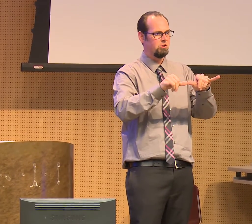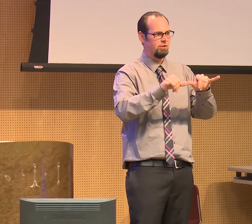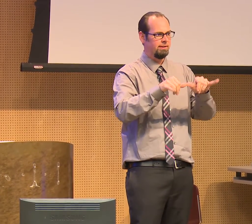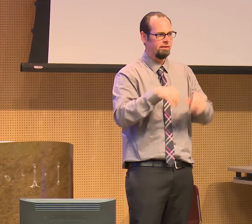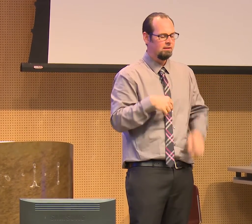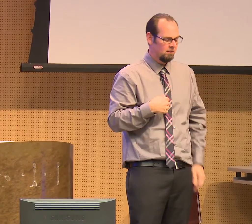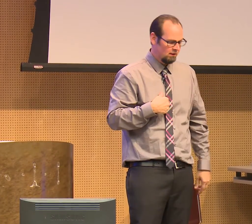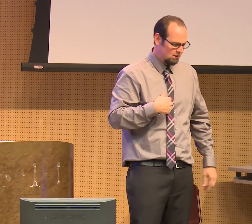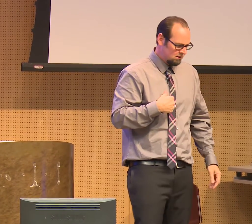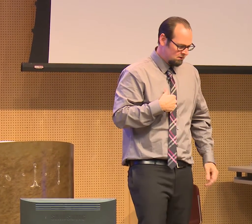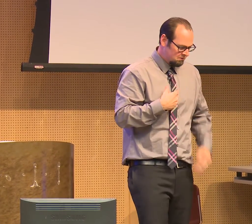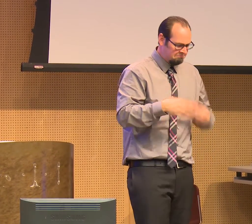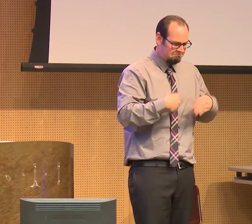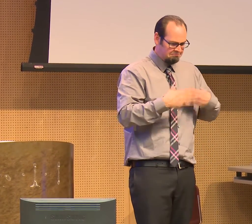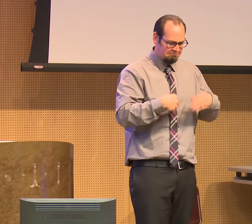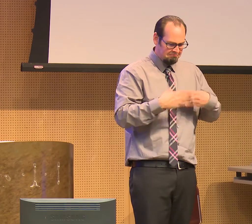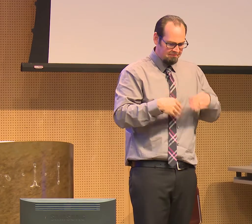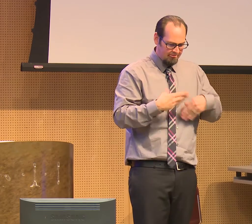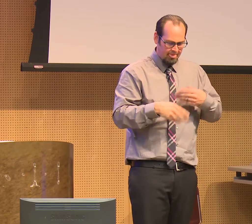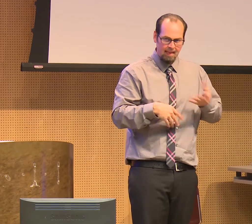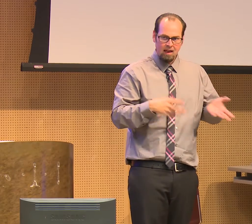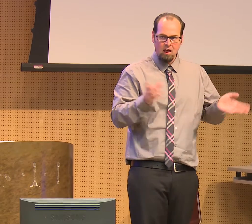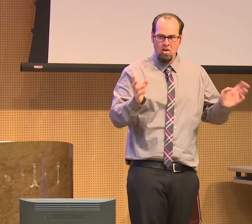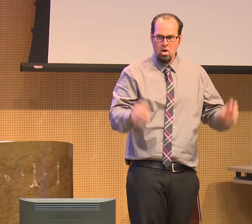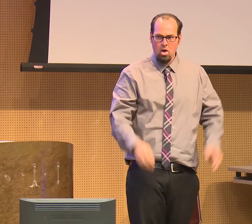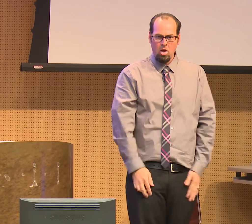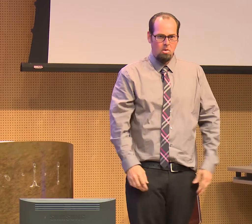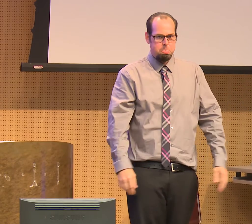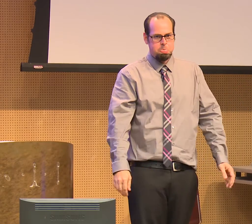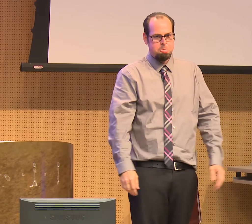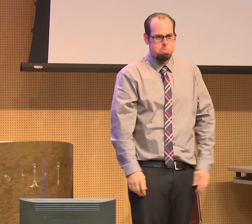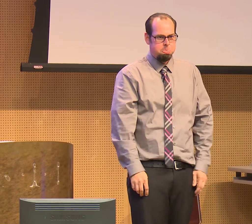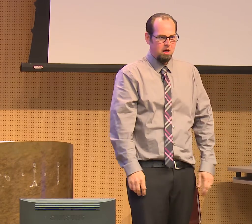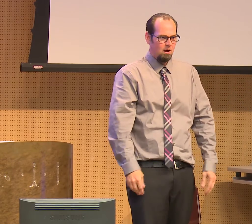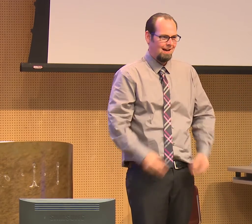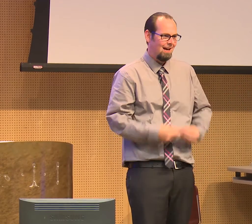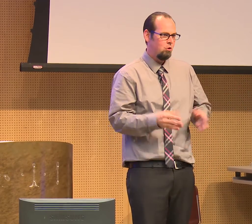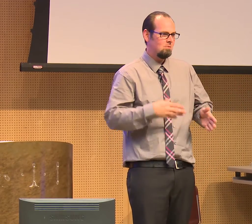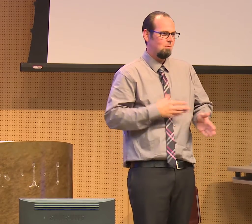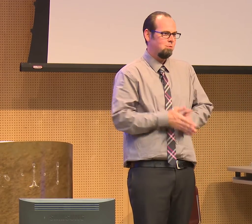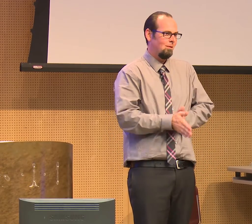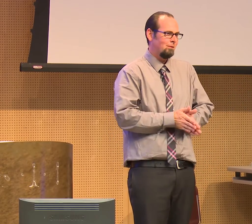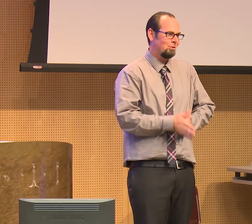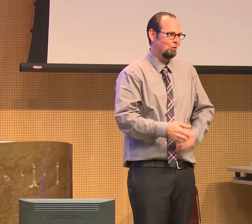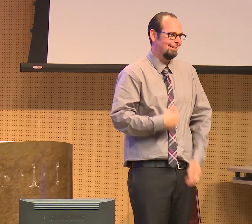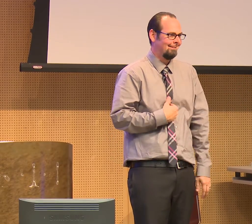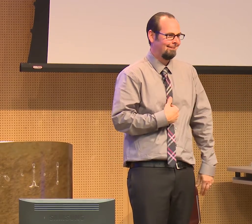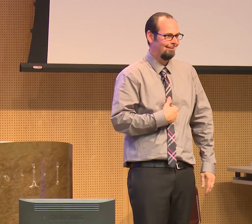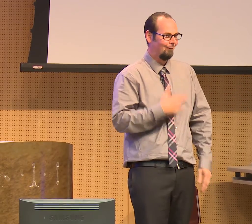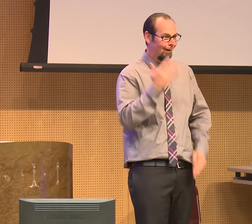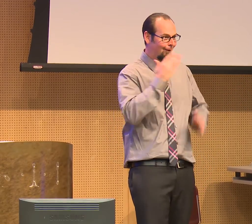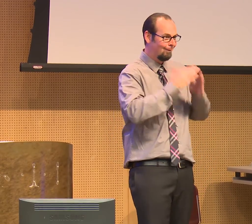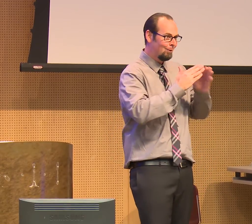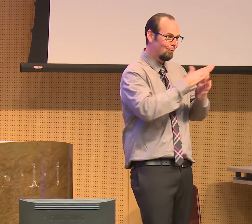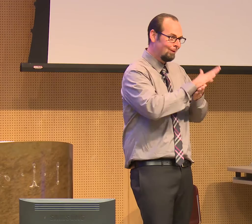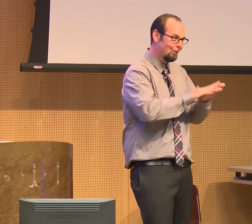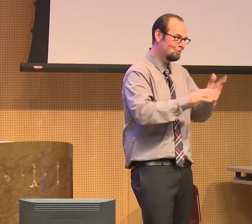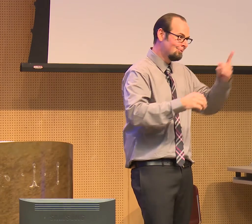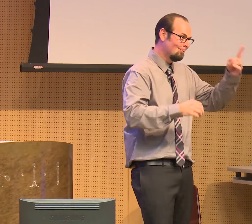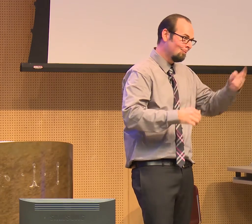I later went on for a degree in manufacturing technology, but that took years later. I had lost my